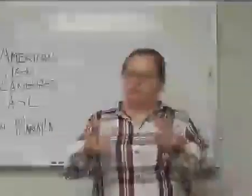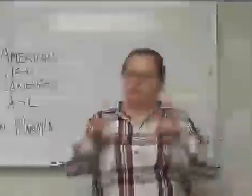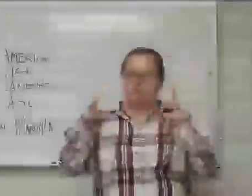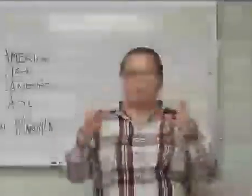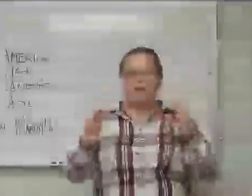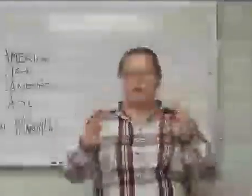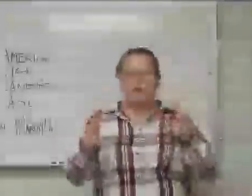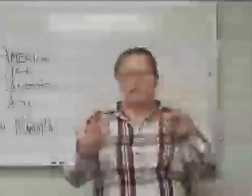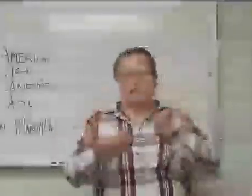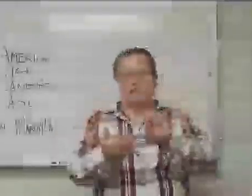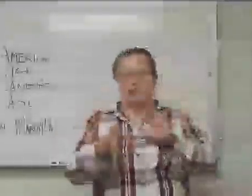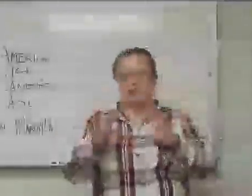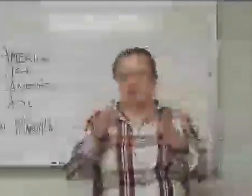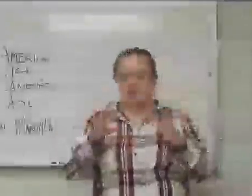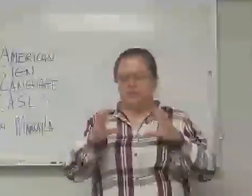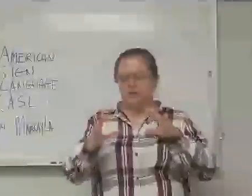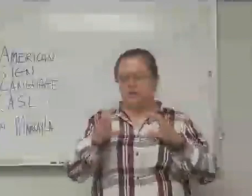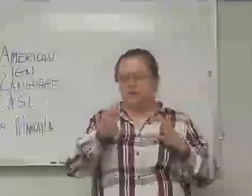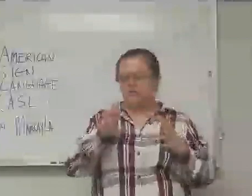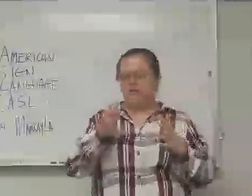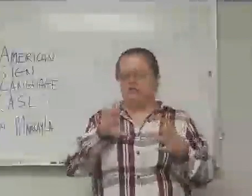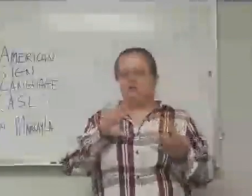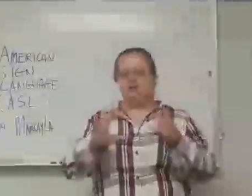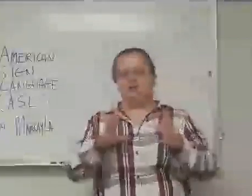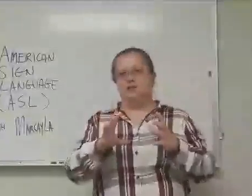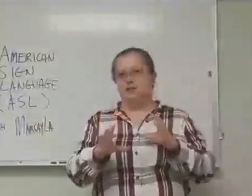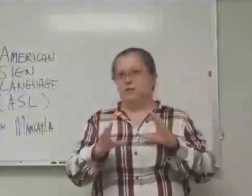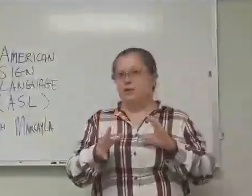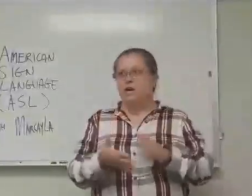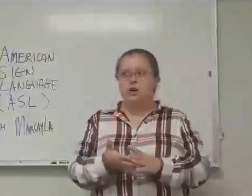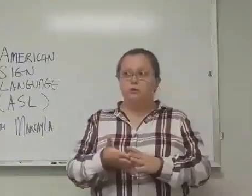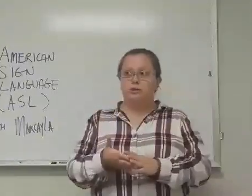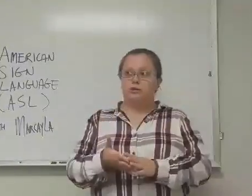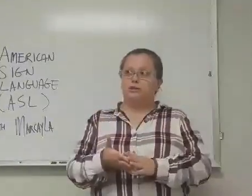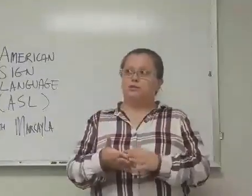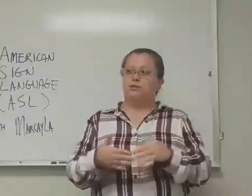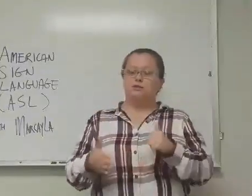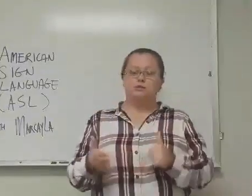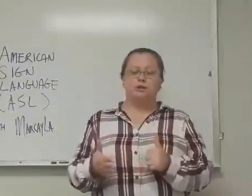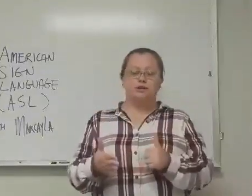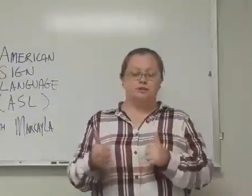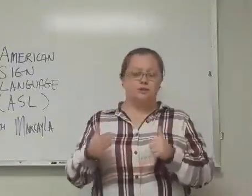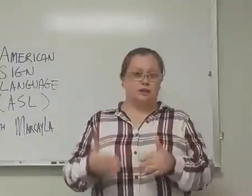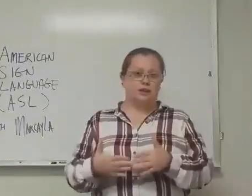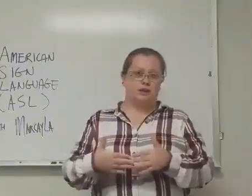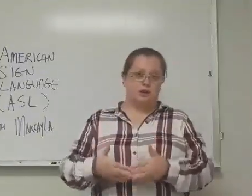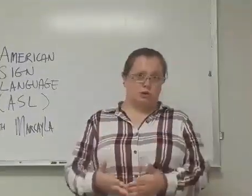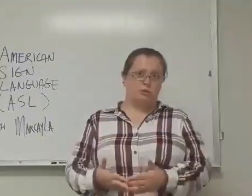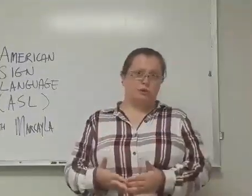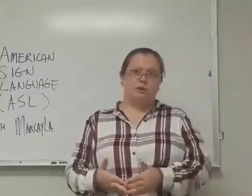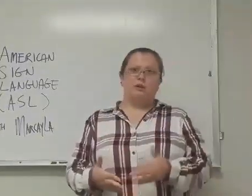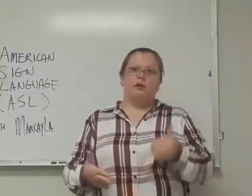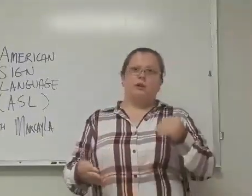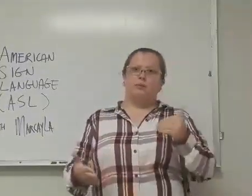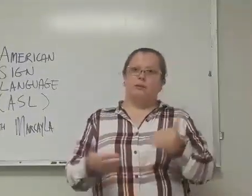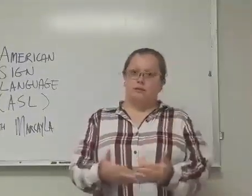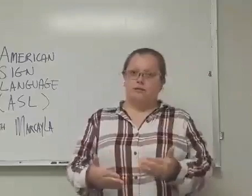that question. I am gonna kind of talk about the differences with help, because there's different ways of signing help. Okay. And it means